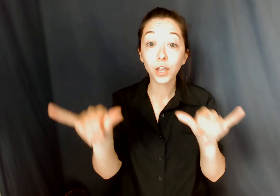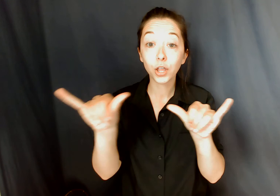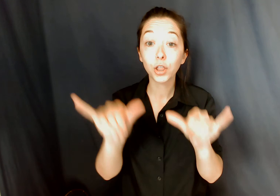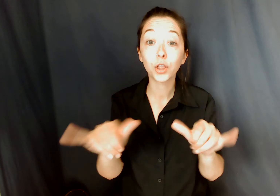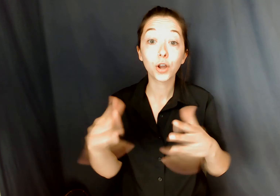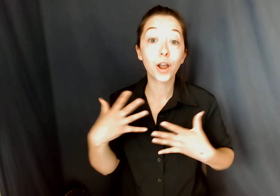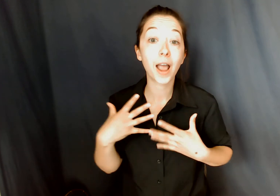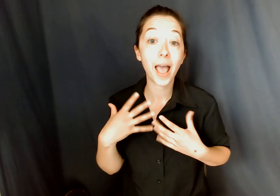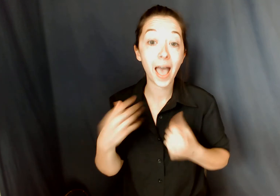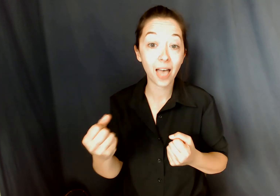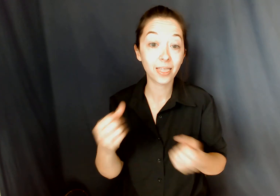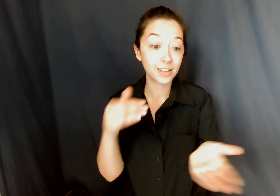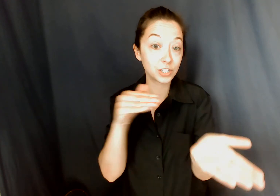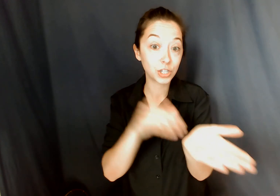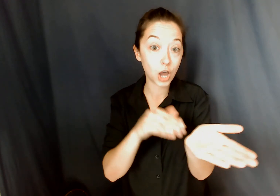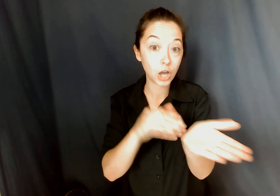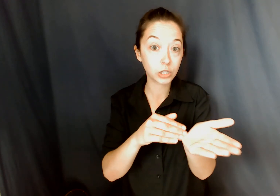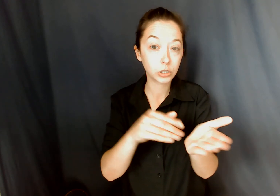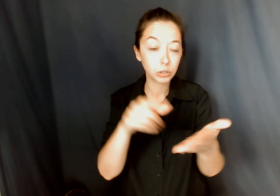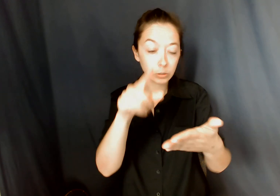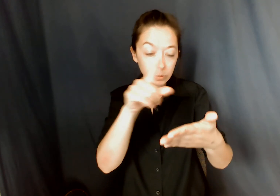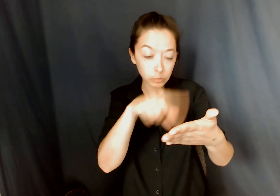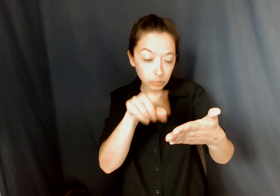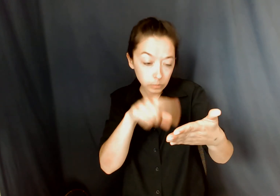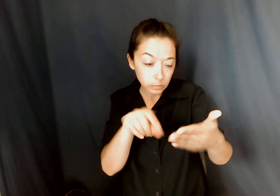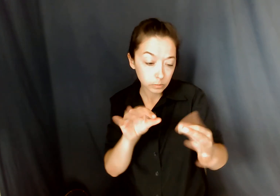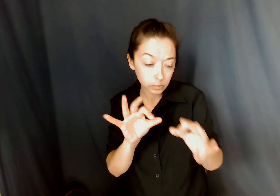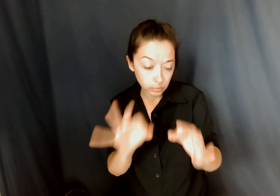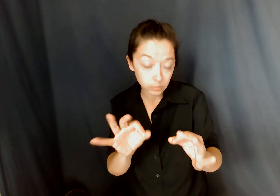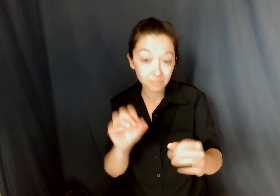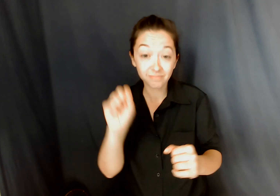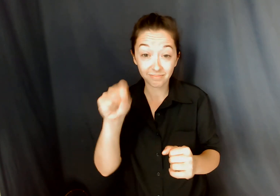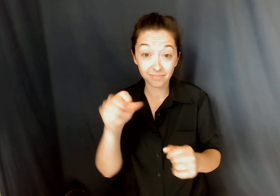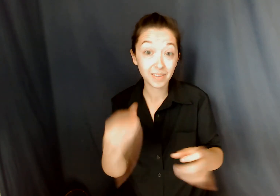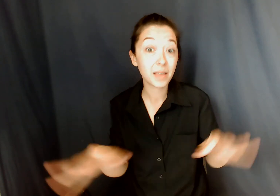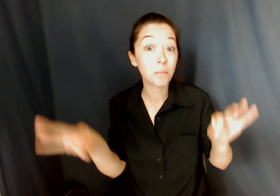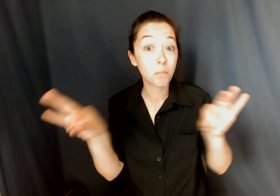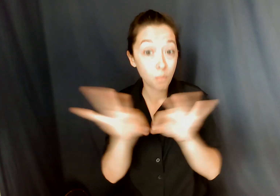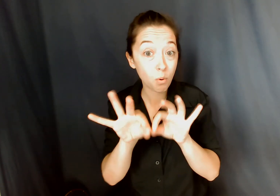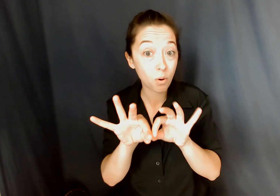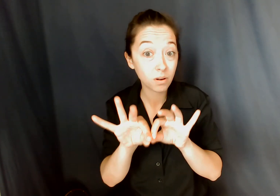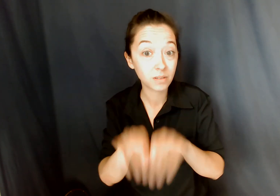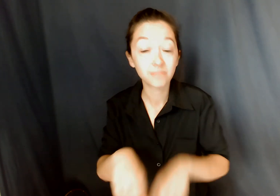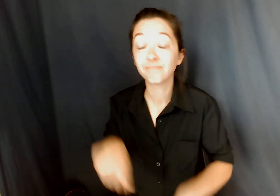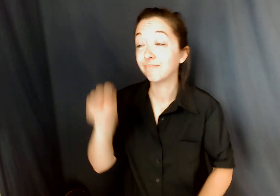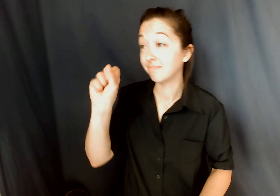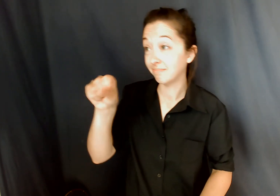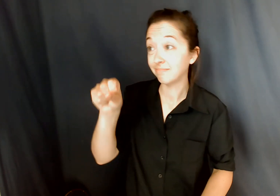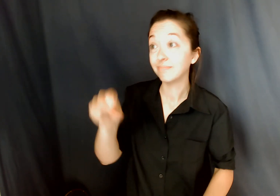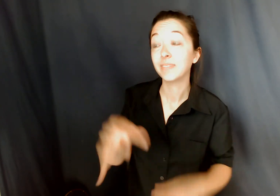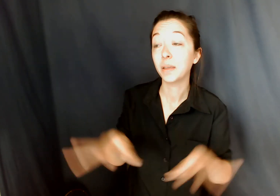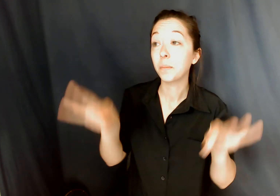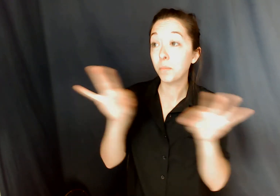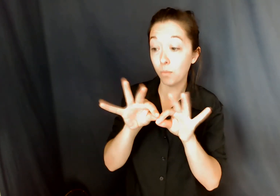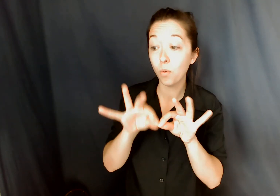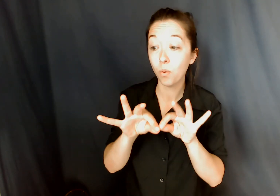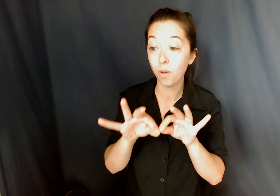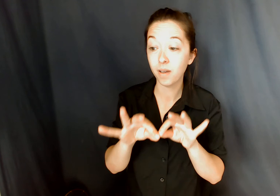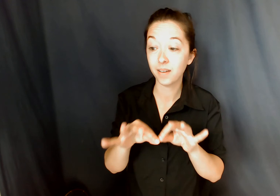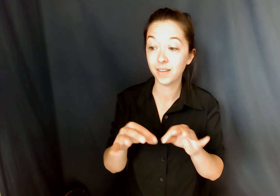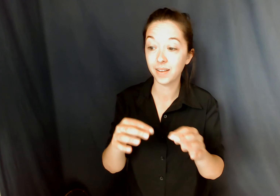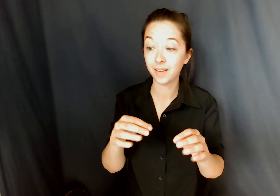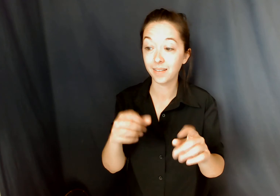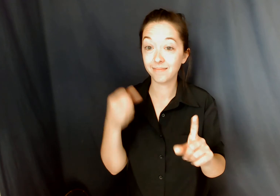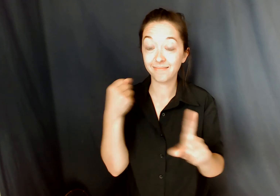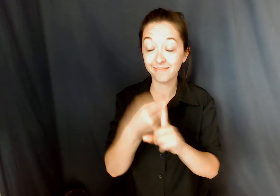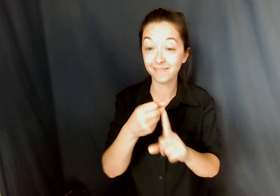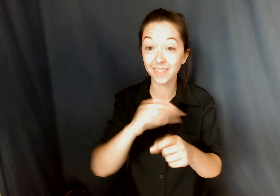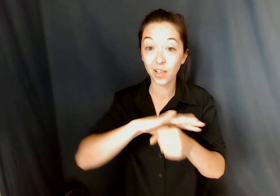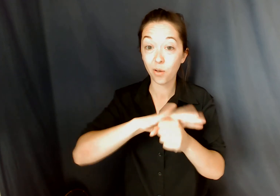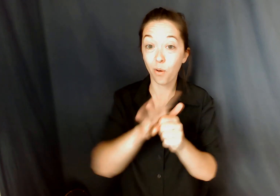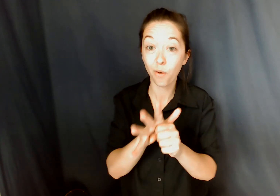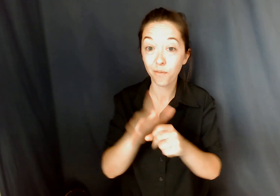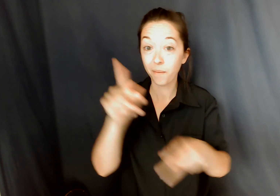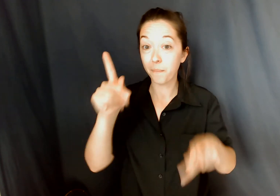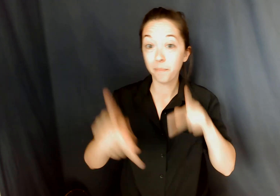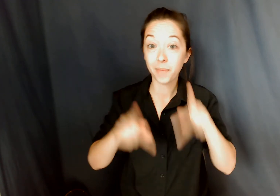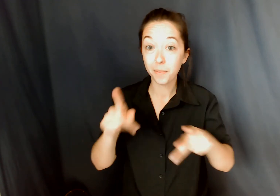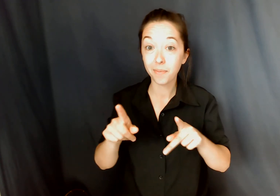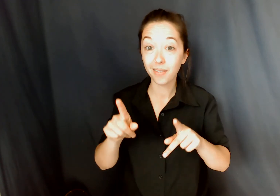past year, the pandemic has kept a lot of men and women from heading to the doctor, but you shouldn't wait any longer. NBC News medical